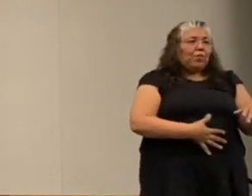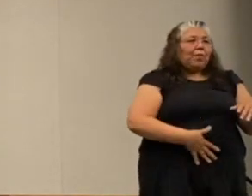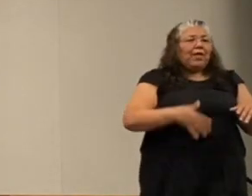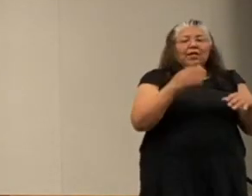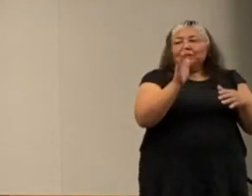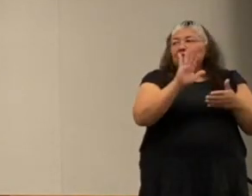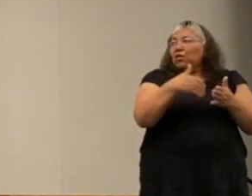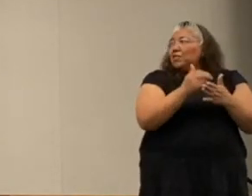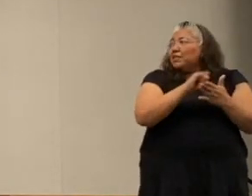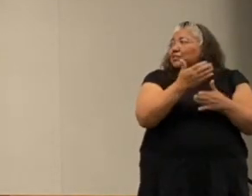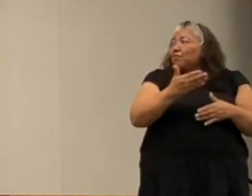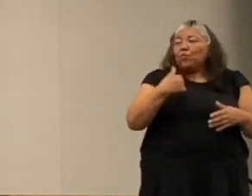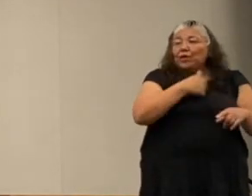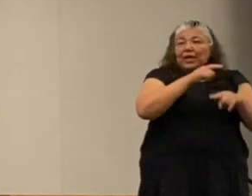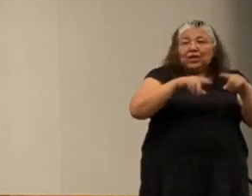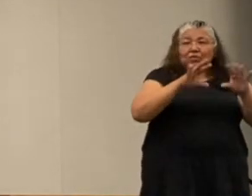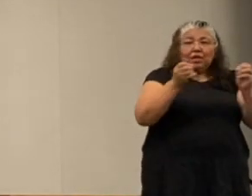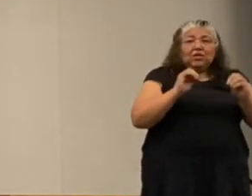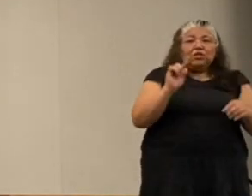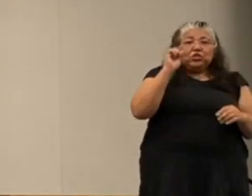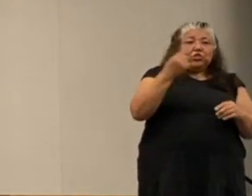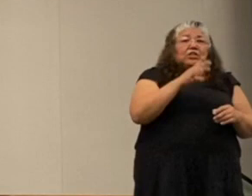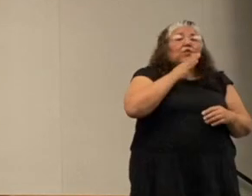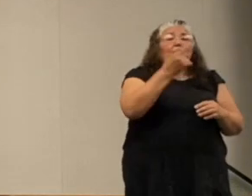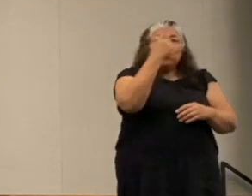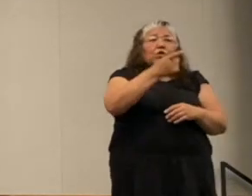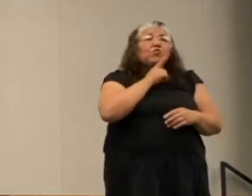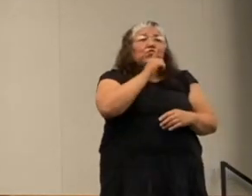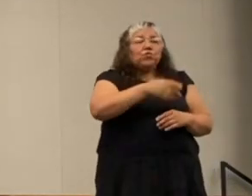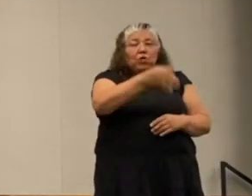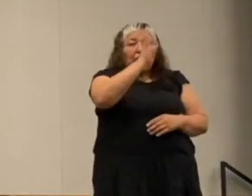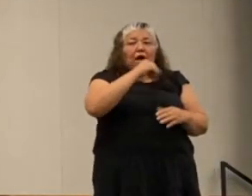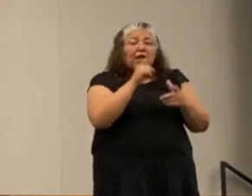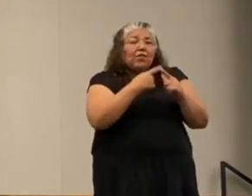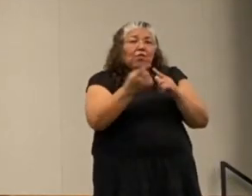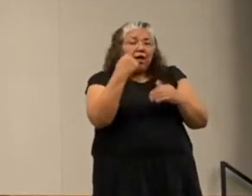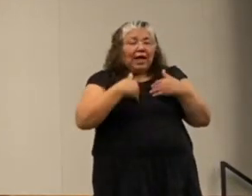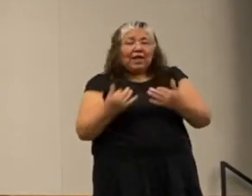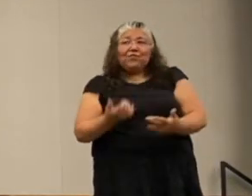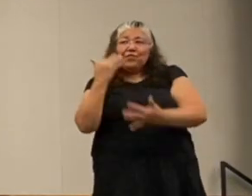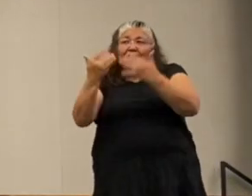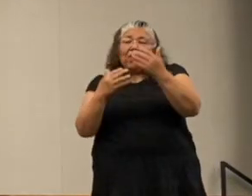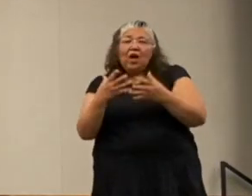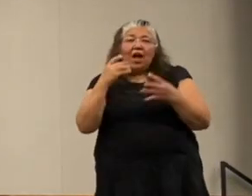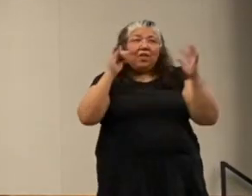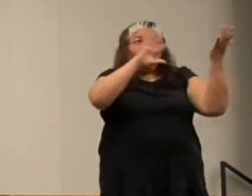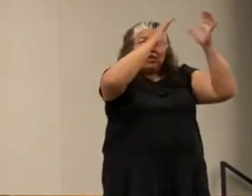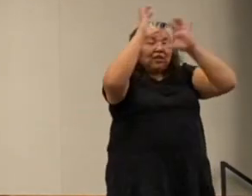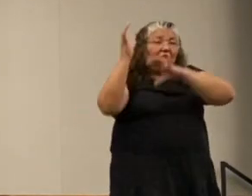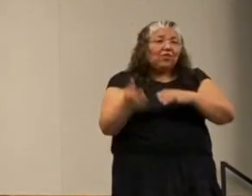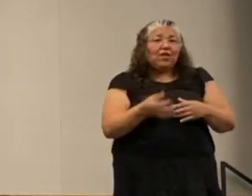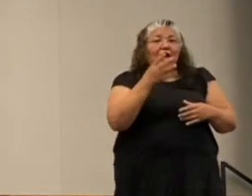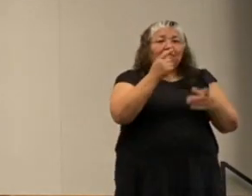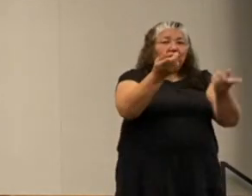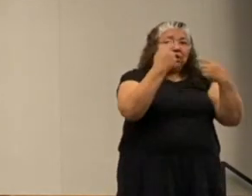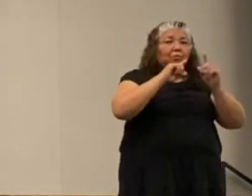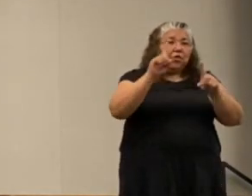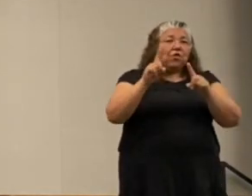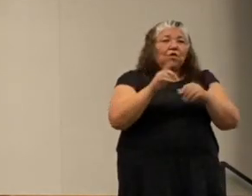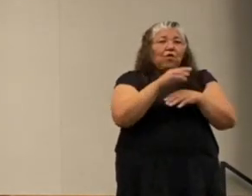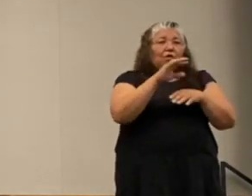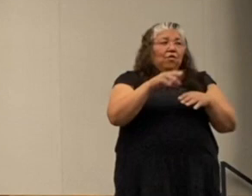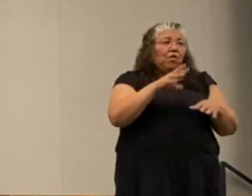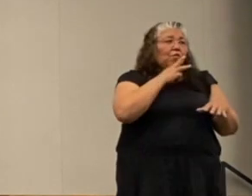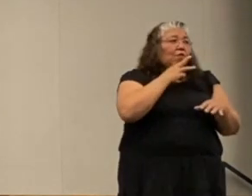all that stuff. We can't. He's talking to the one true God, the one that had the fire and the cloud and the come and go fountain from the